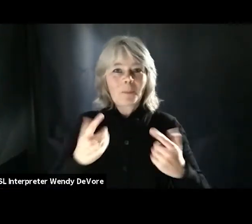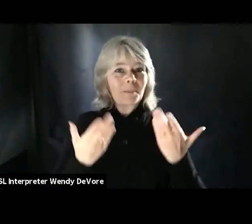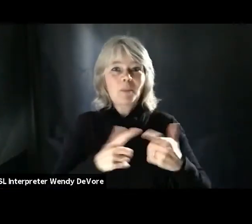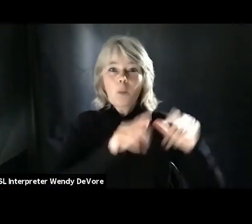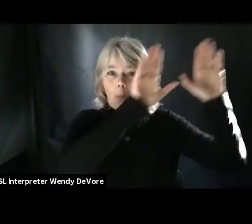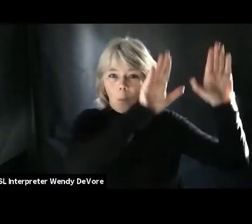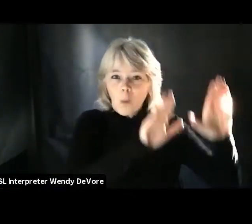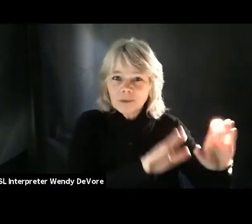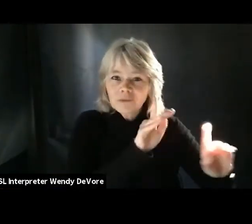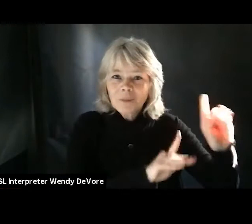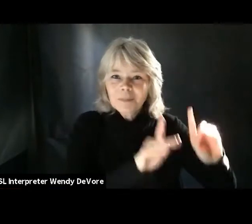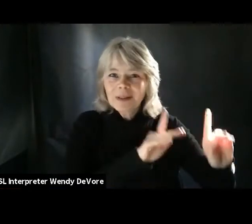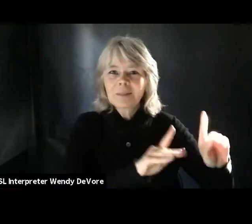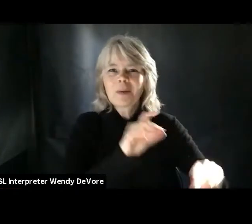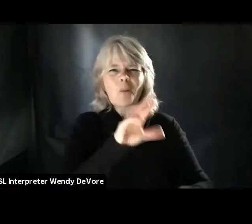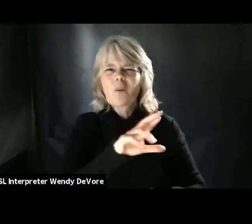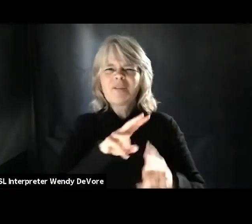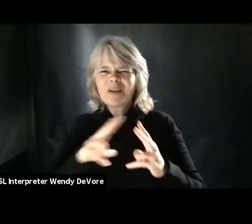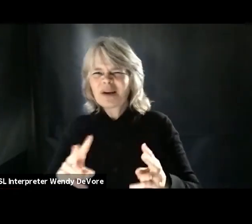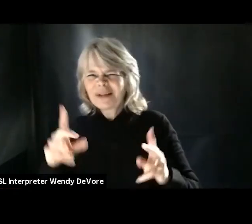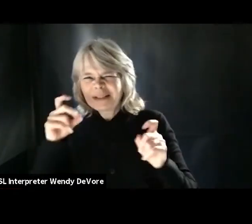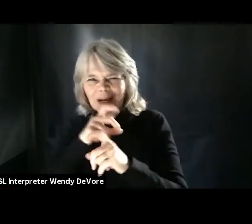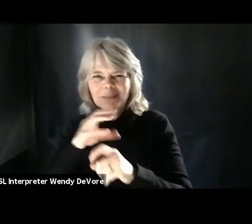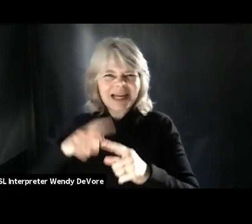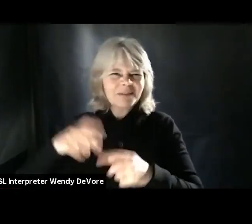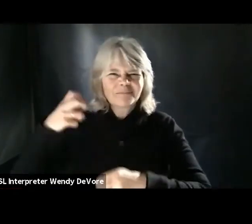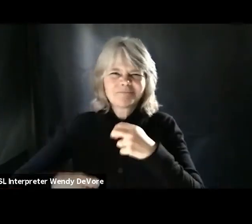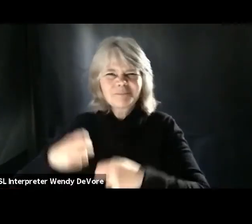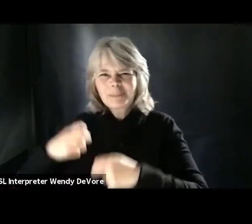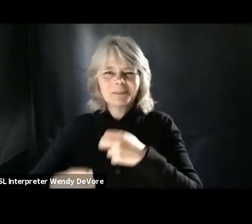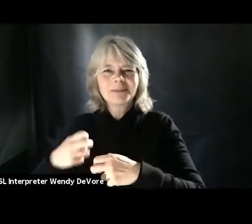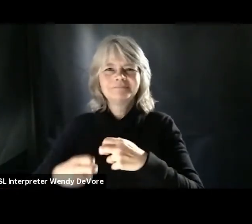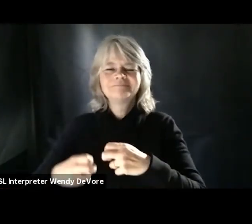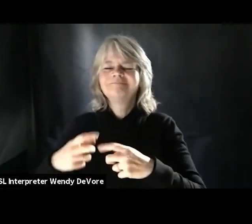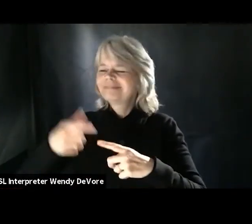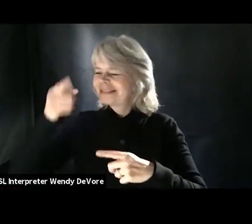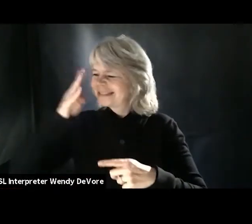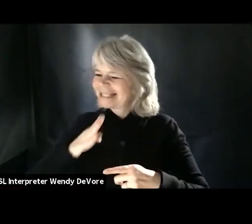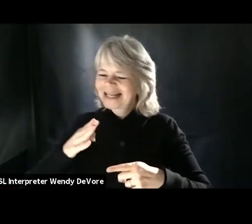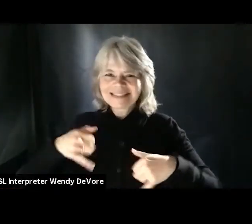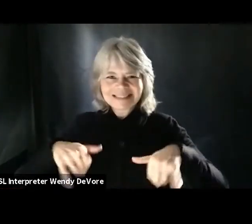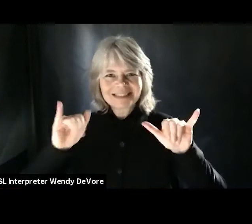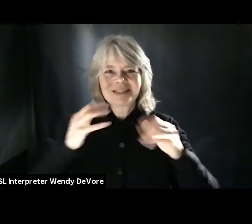or whether we're really complicated and difficult. God loves us.